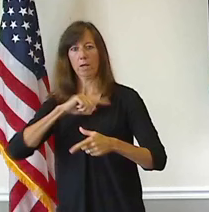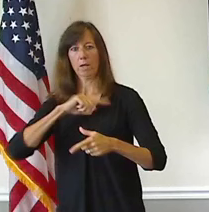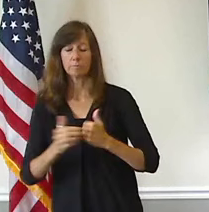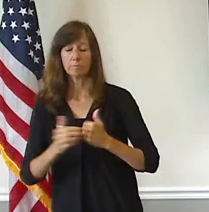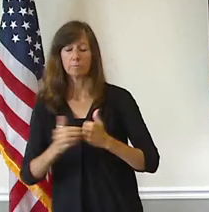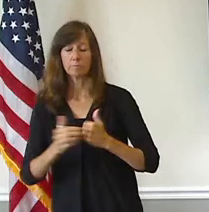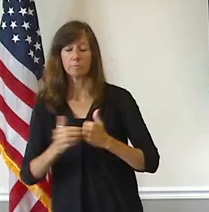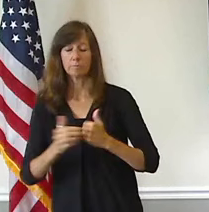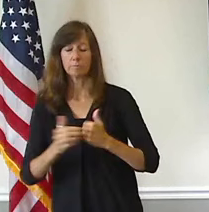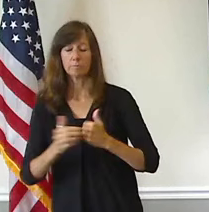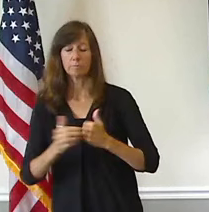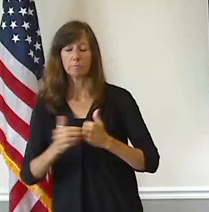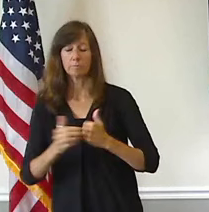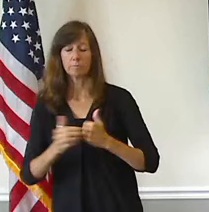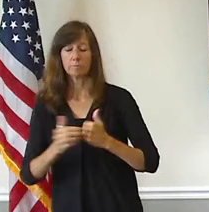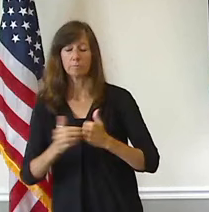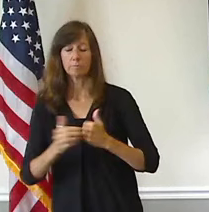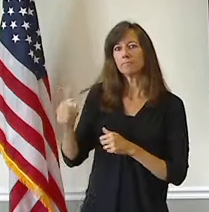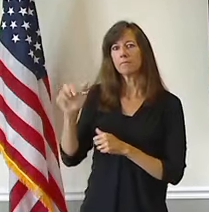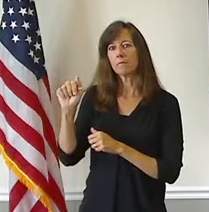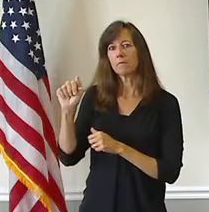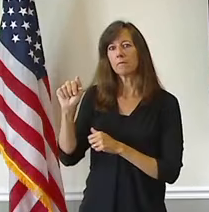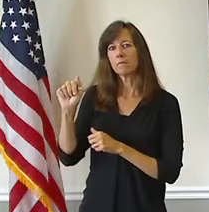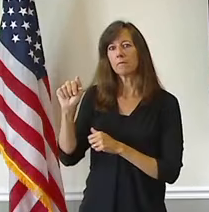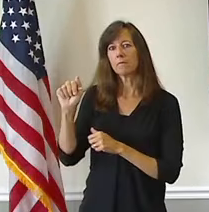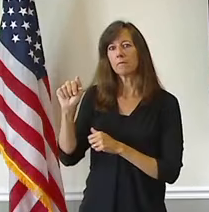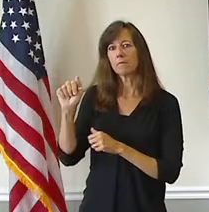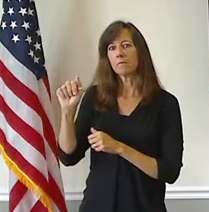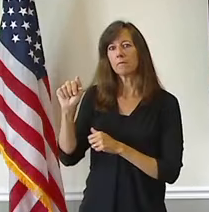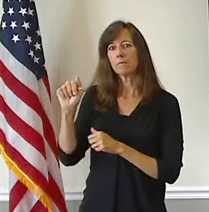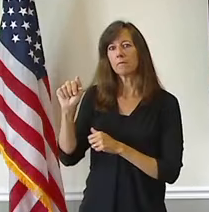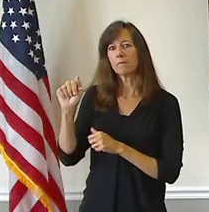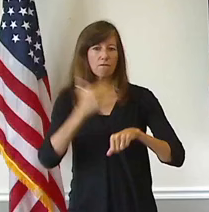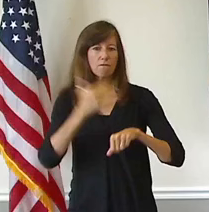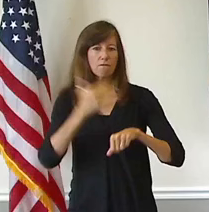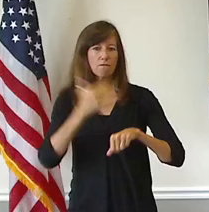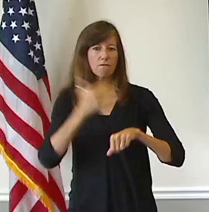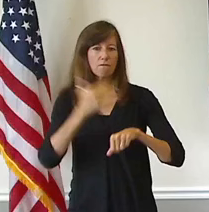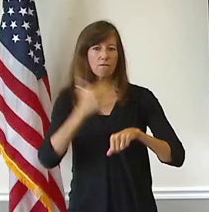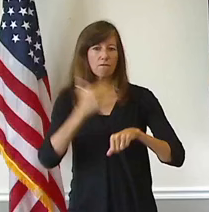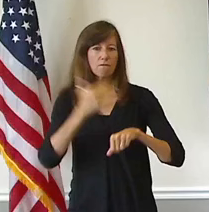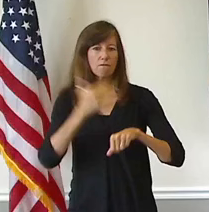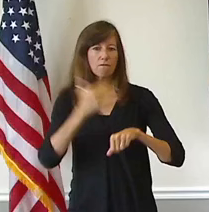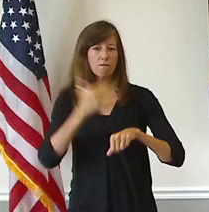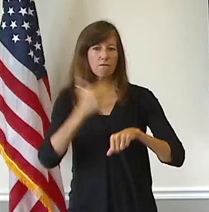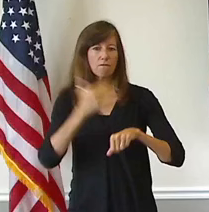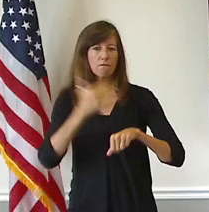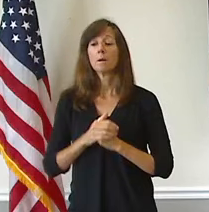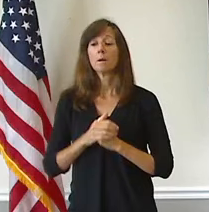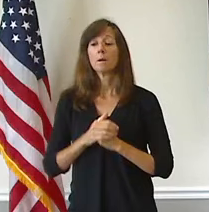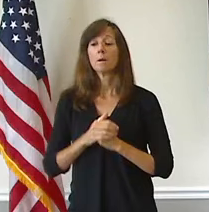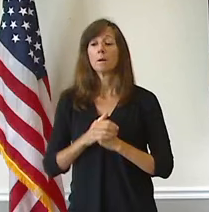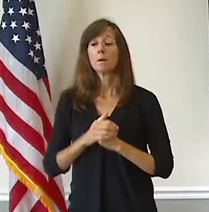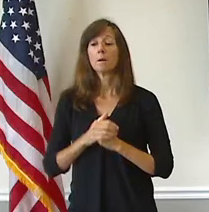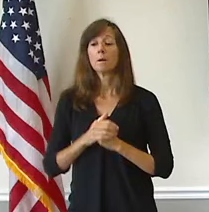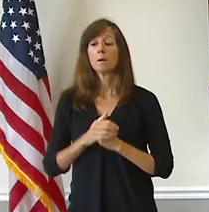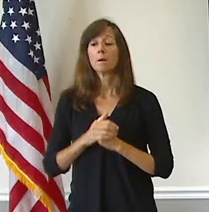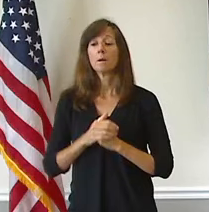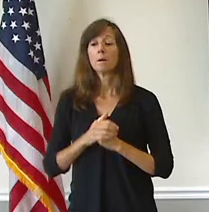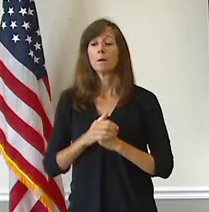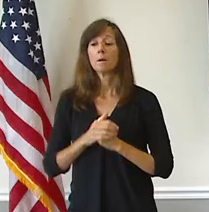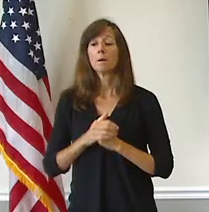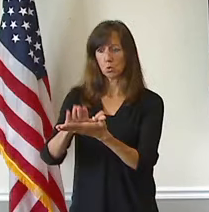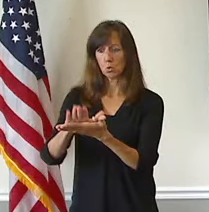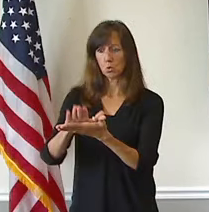the course of the next half hour or so, but we've said with school reopening that 5% positivity is